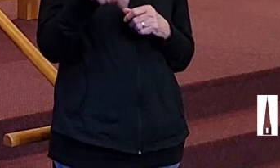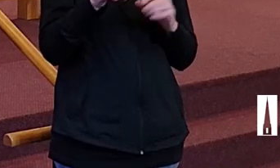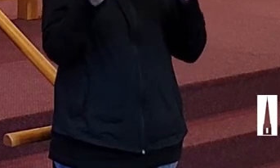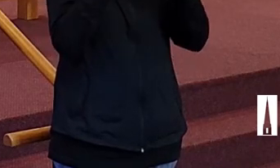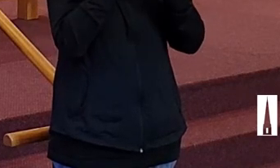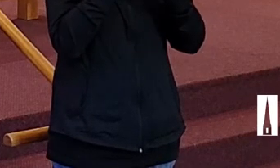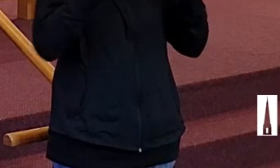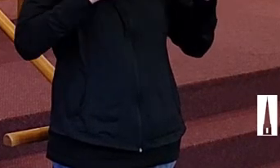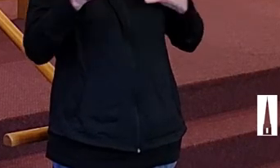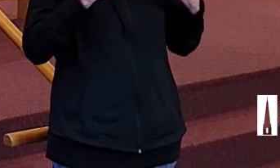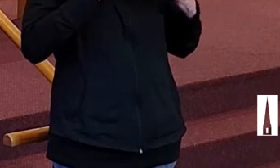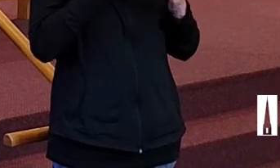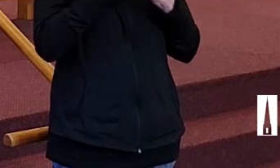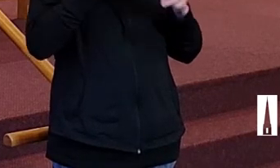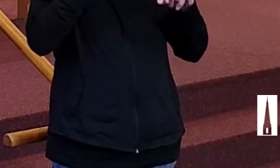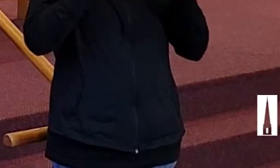worried about this.